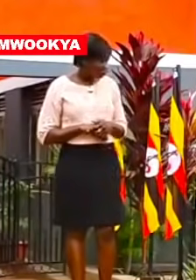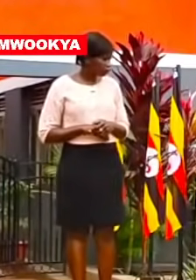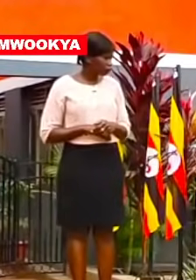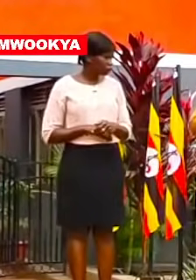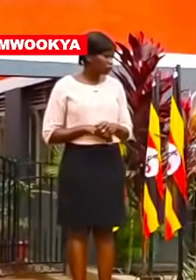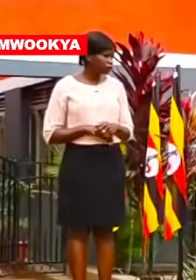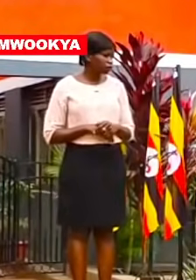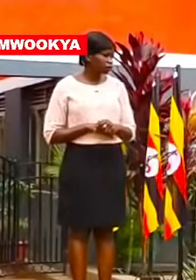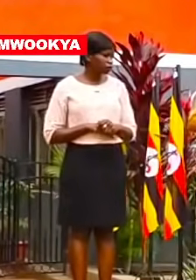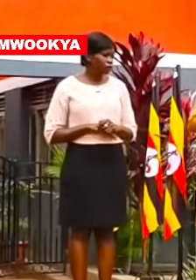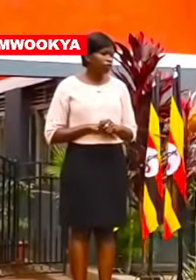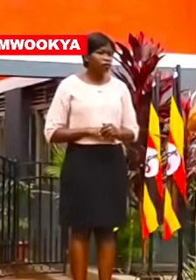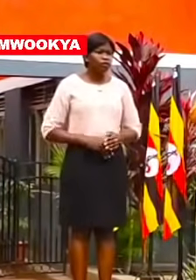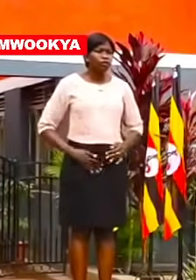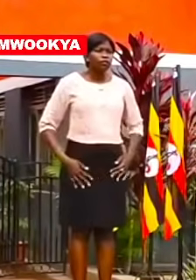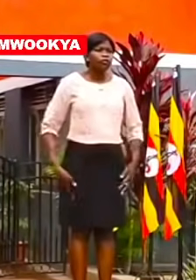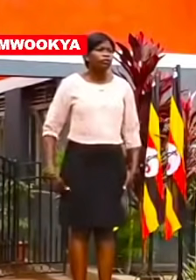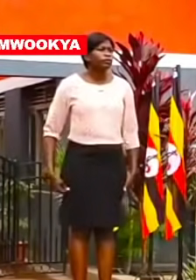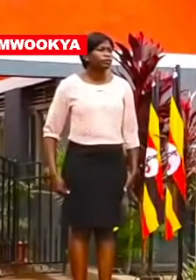questions.